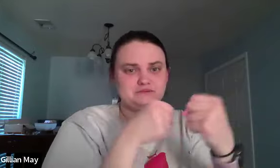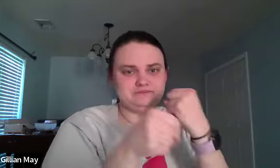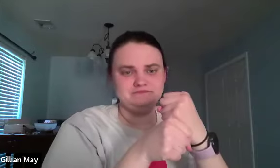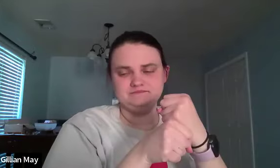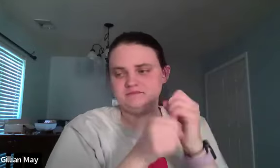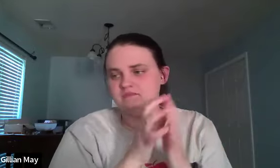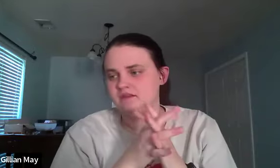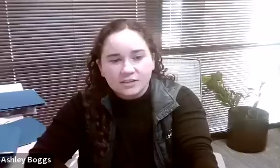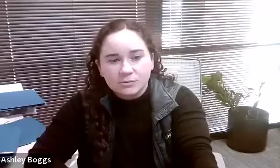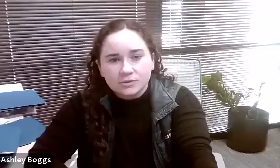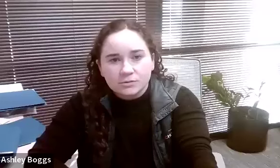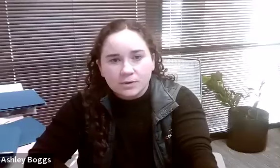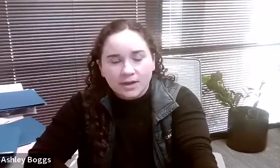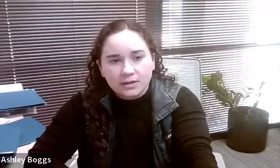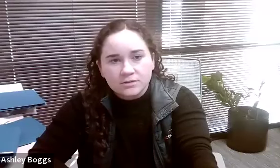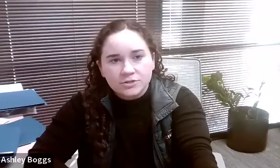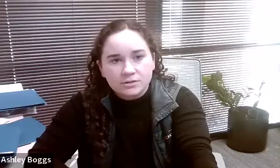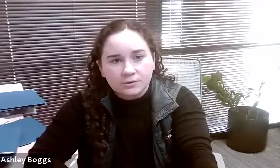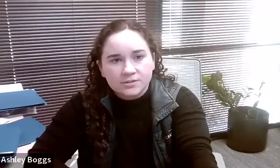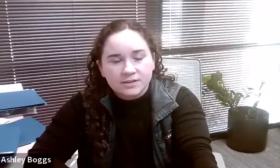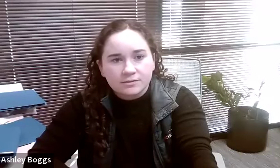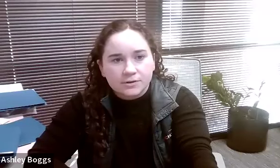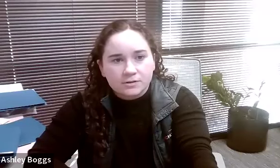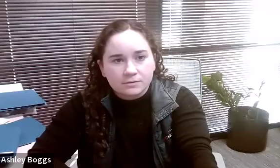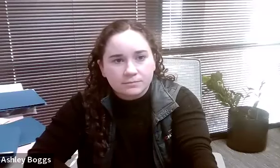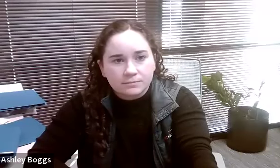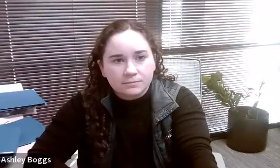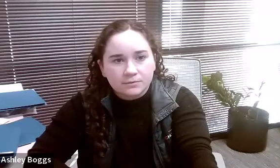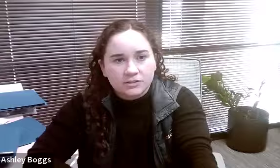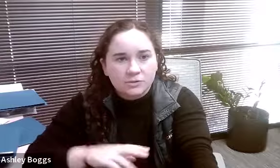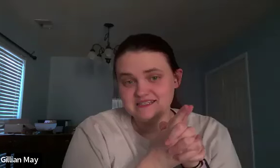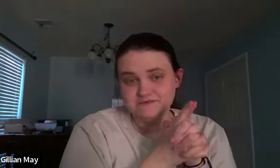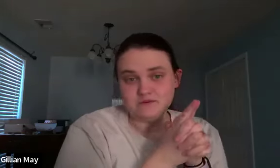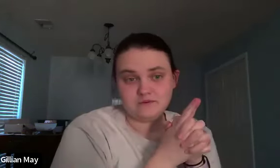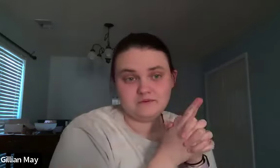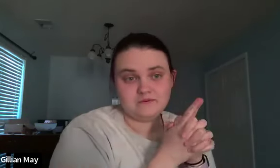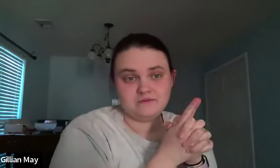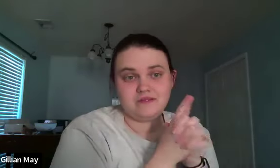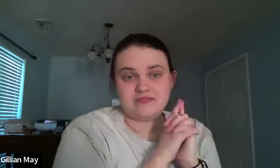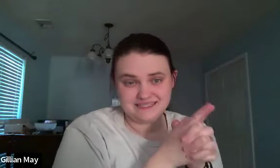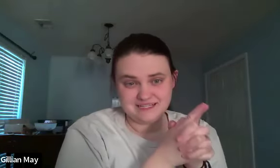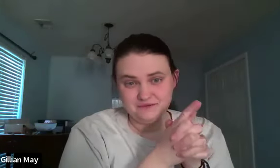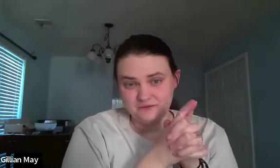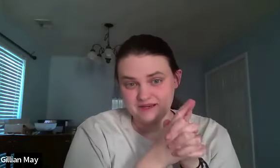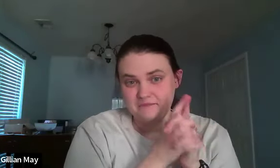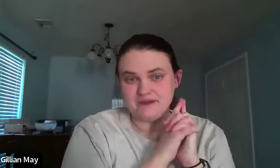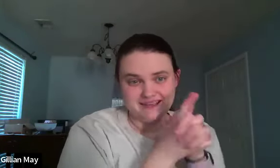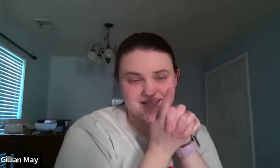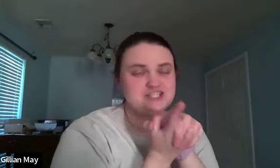Year. Is this how you would do age, or is that a different, like That's 24 years? Or is that different? But I can actually show